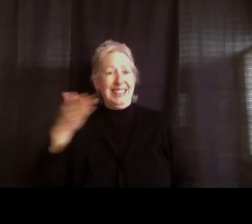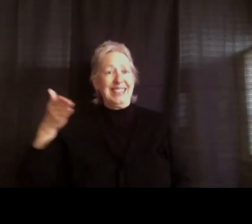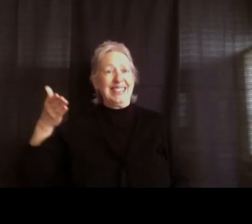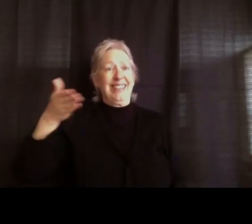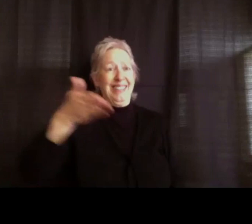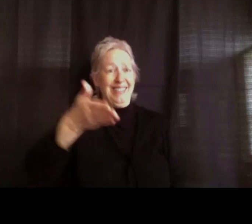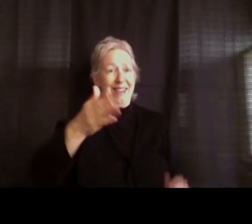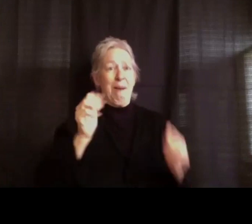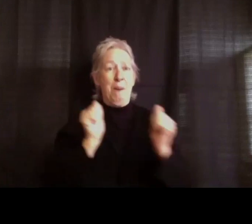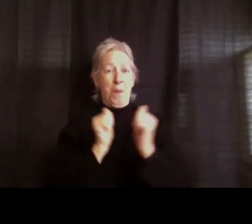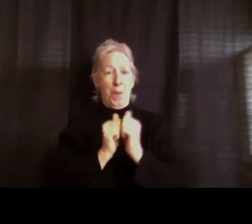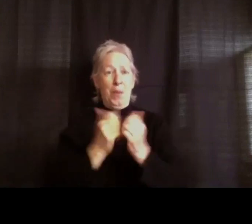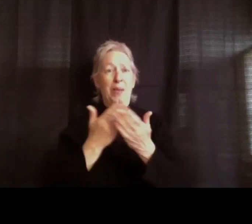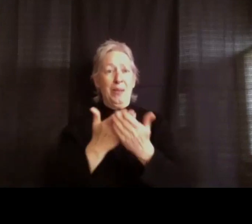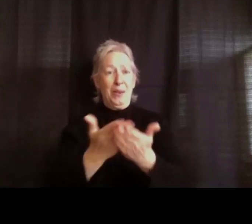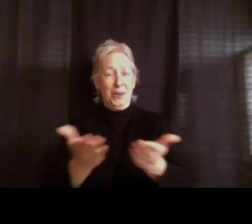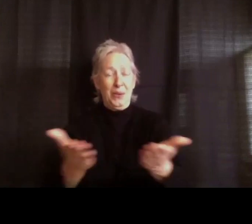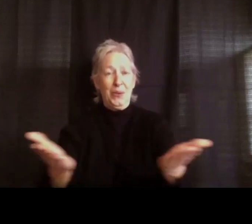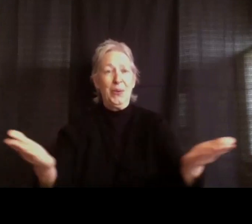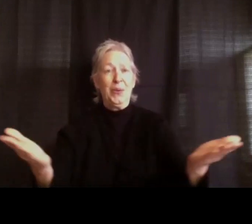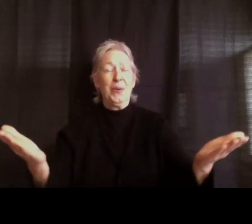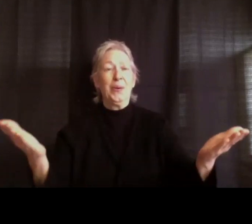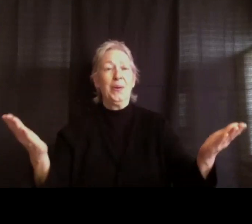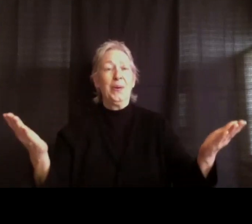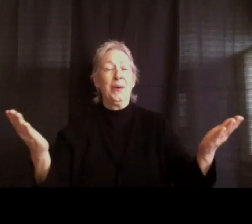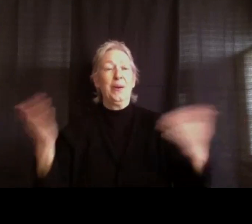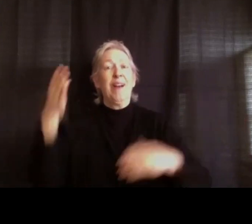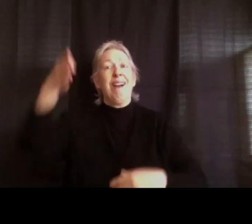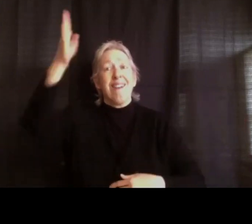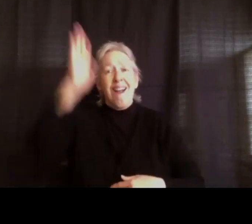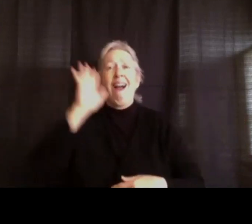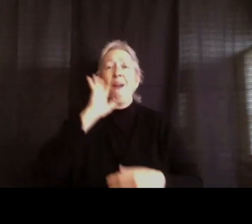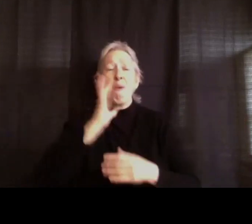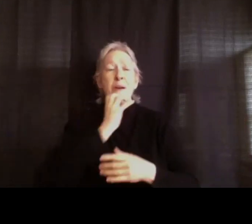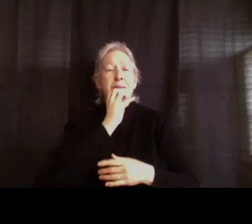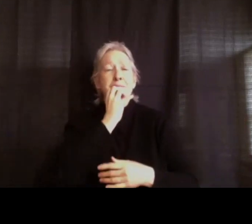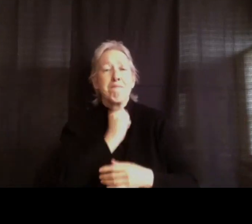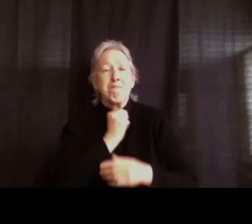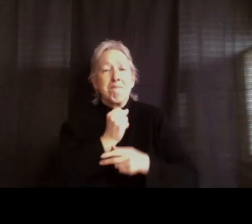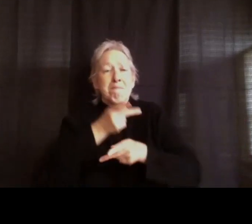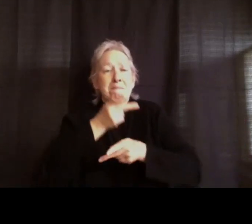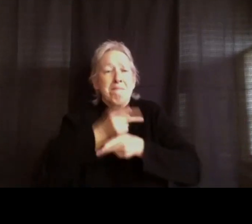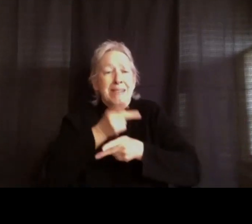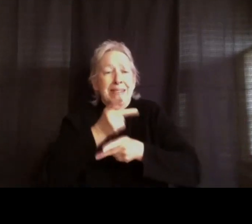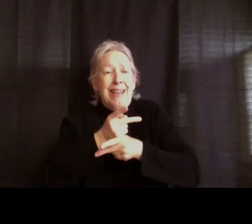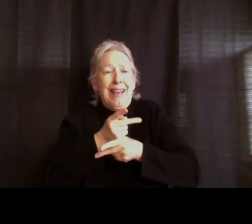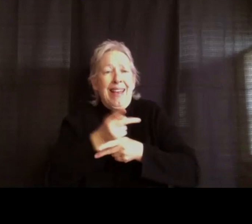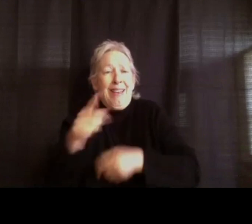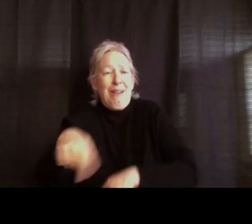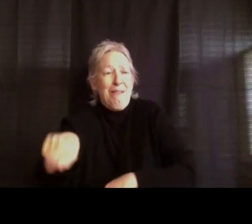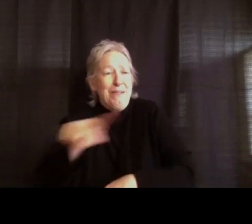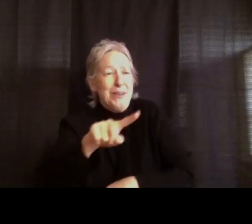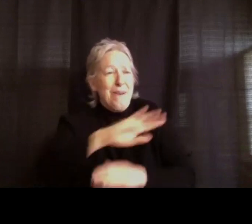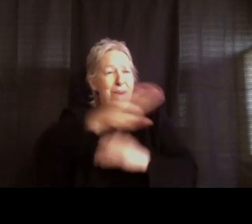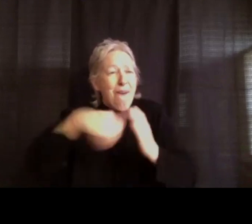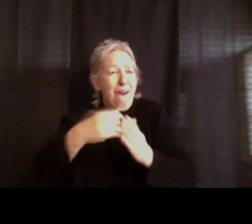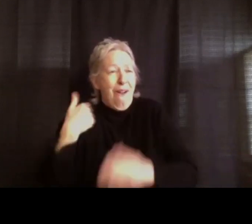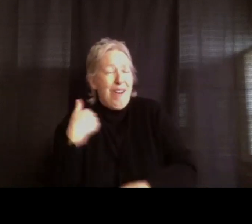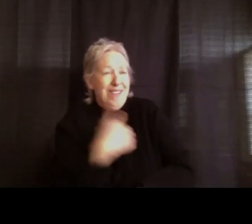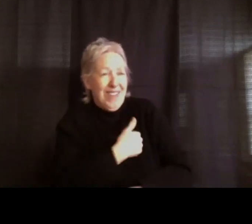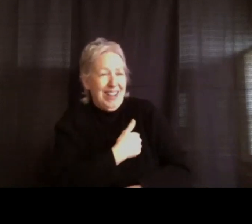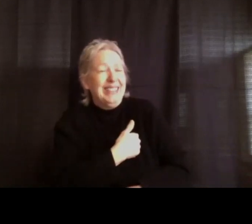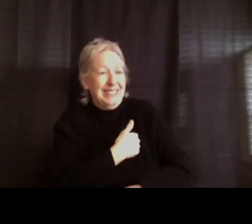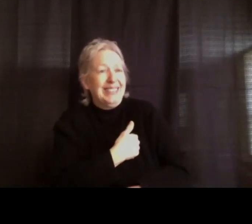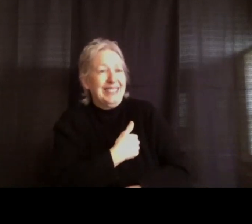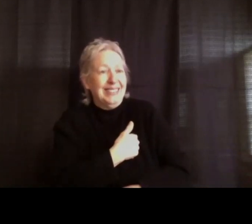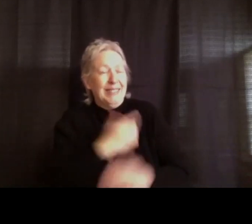you. And God holds you and holds all of us in a circle of love that